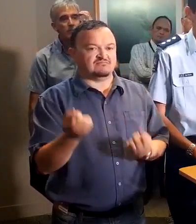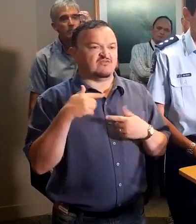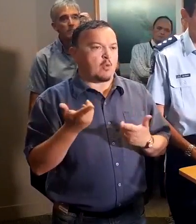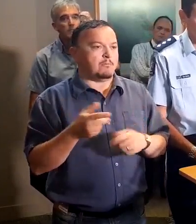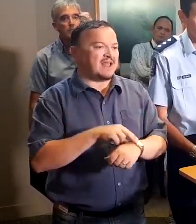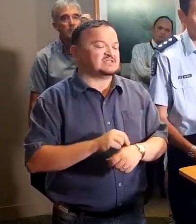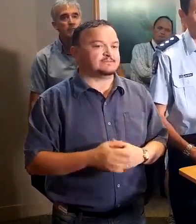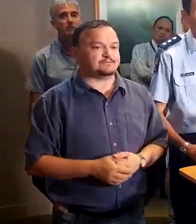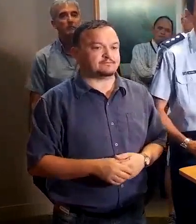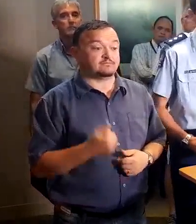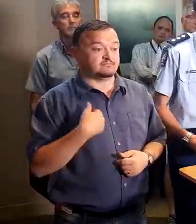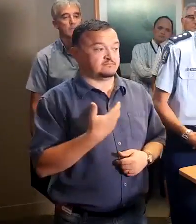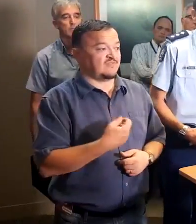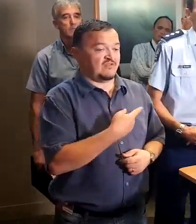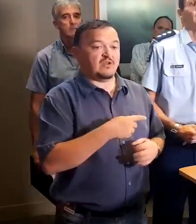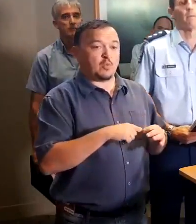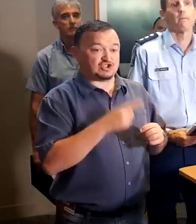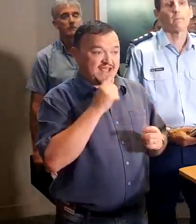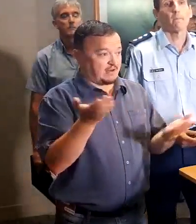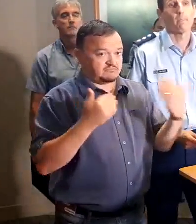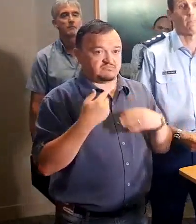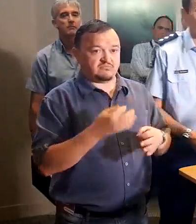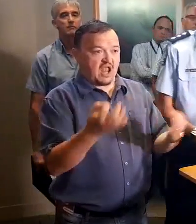and similarly, Lieutenant Colonel Leonard.